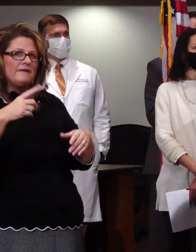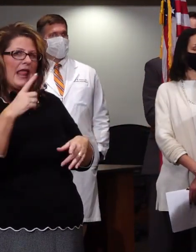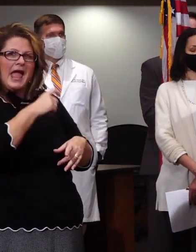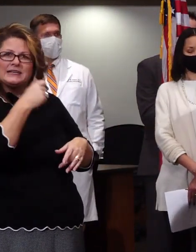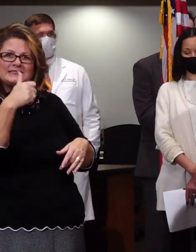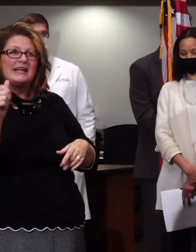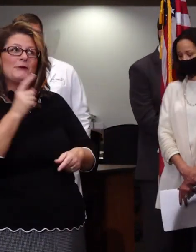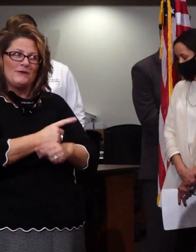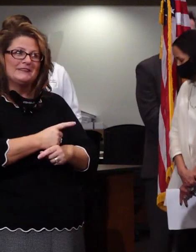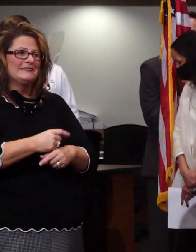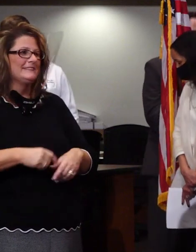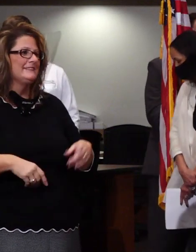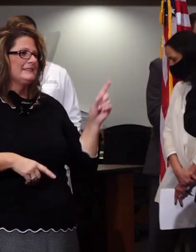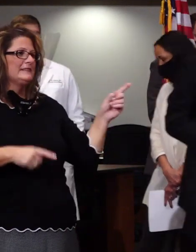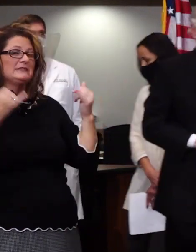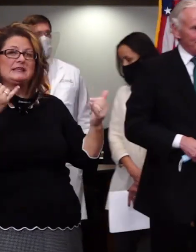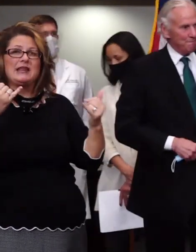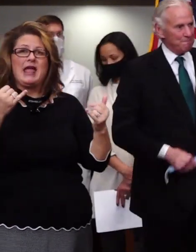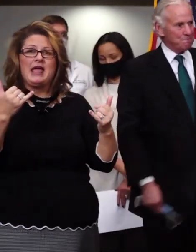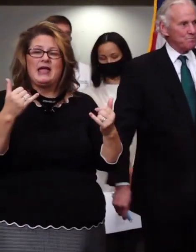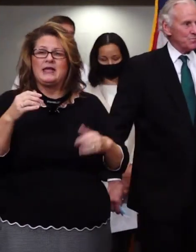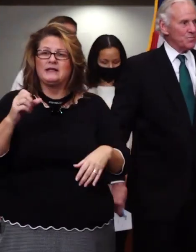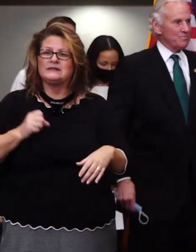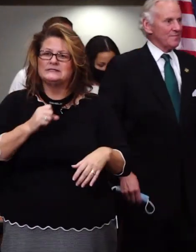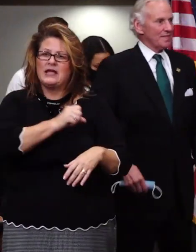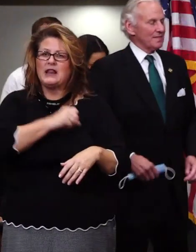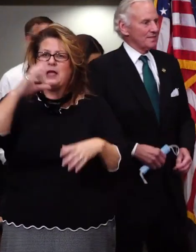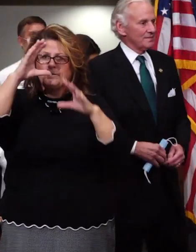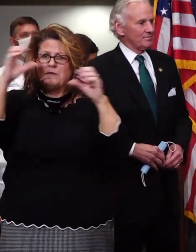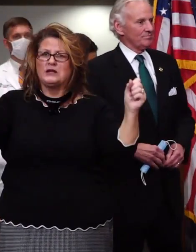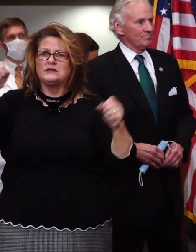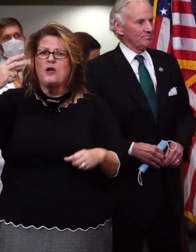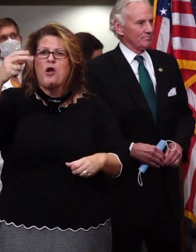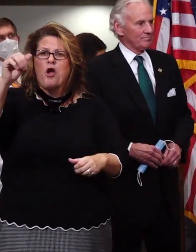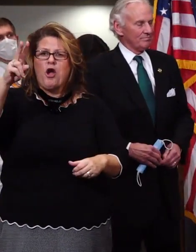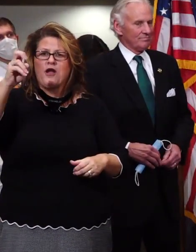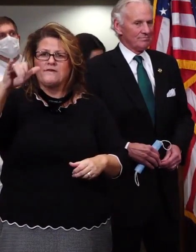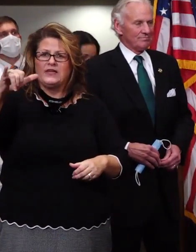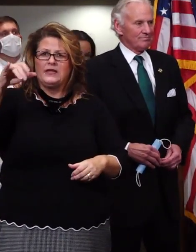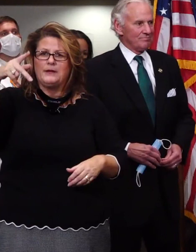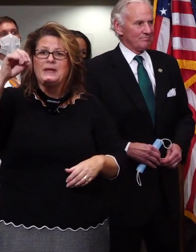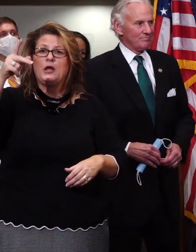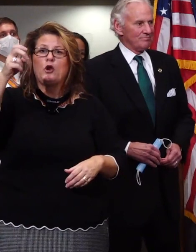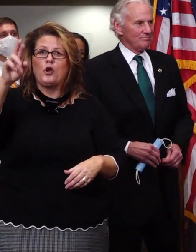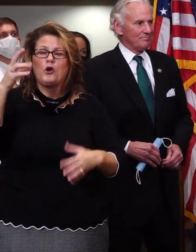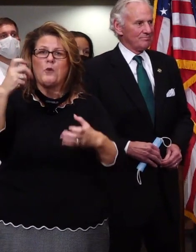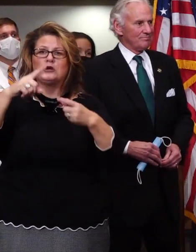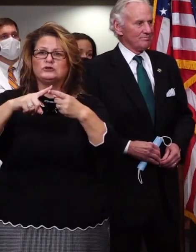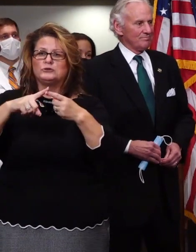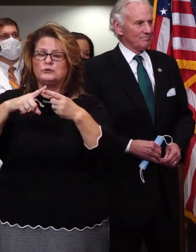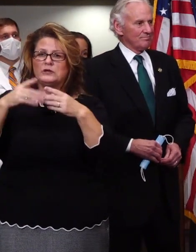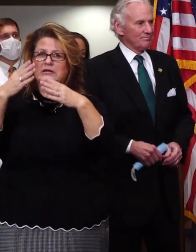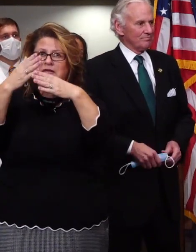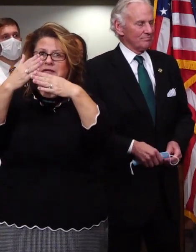did. Yeah, thank you. Today, the Senate President, Harvey Taylor, said he pre-filed legislation to restructure DHEC, splitting